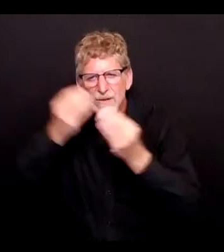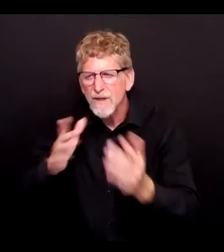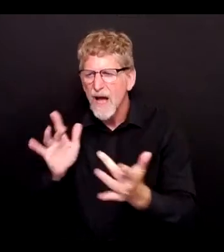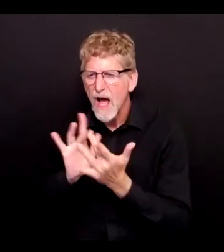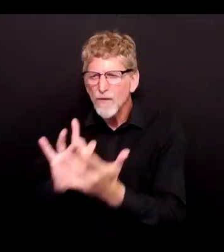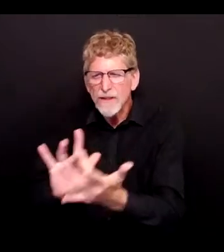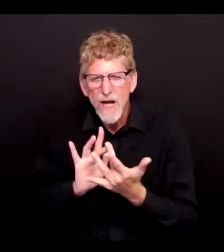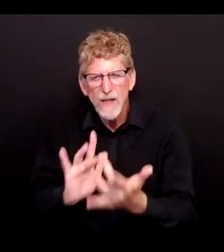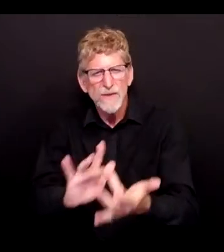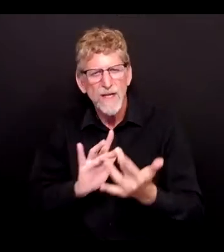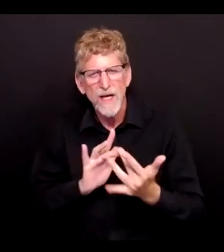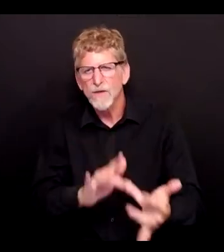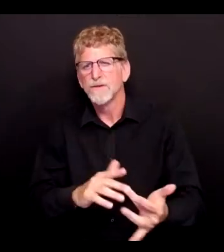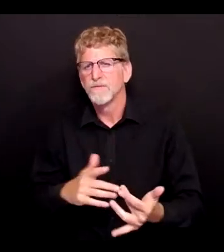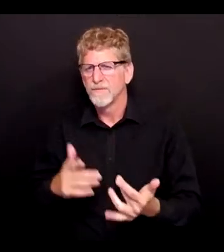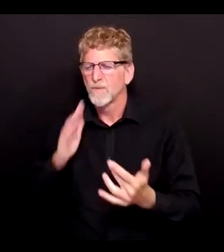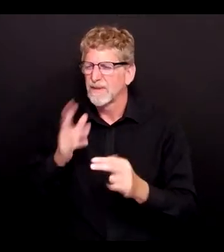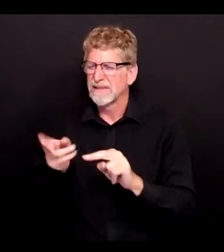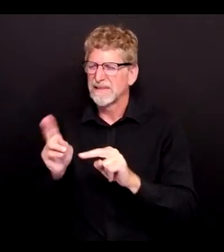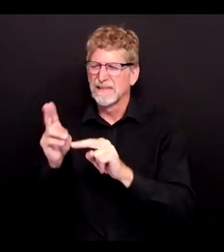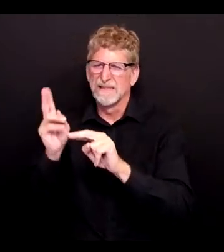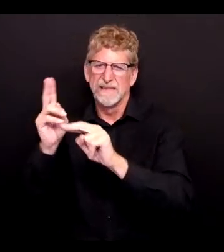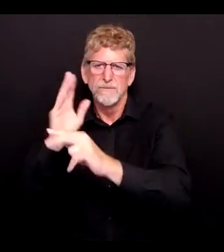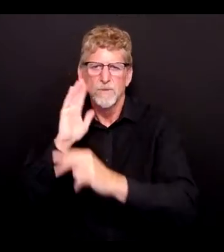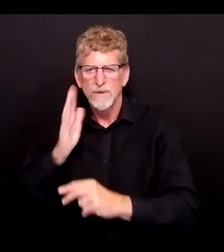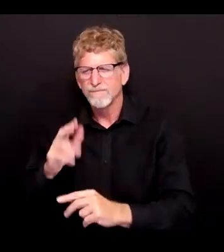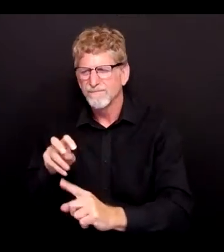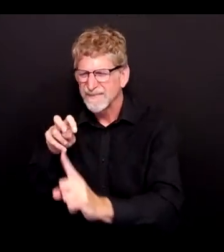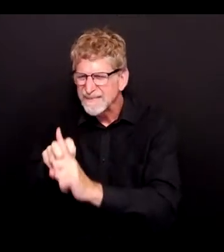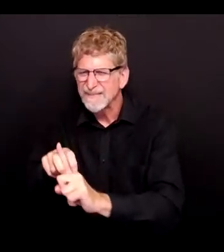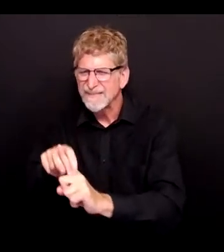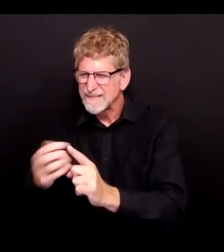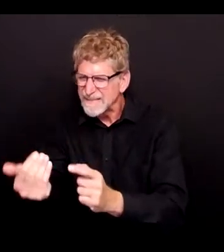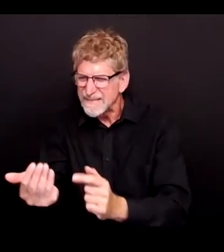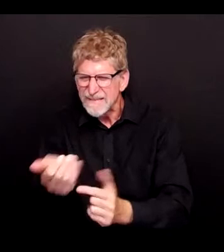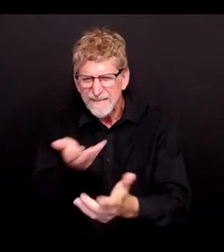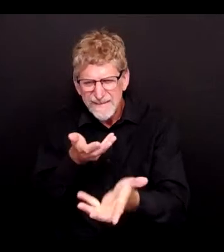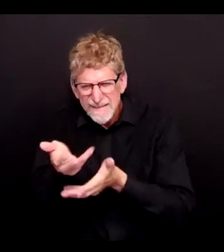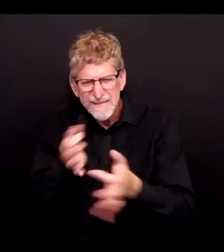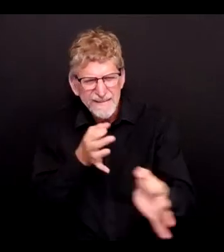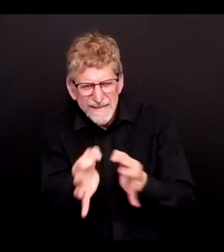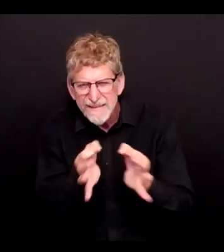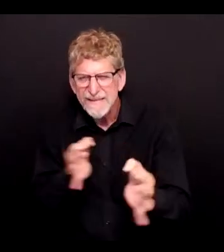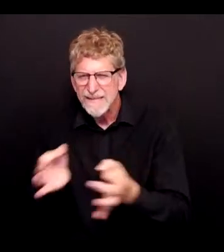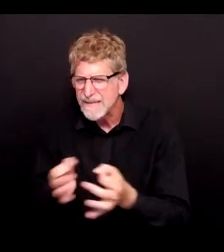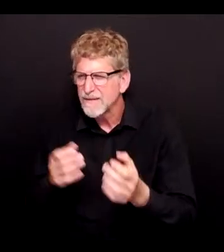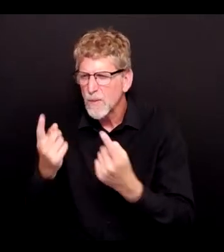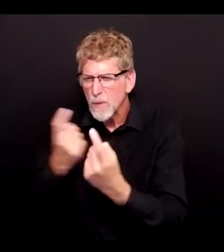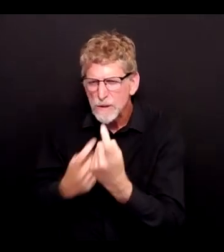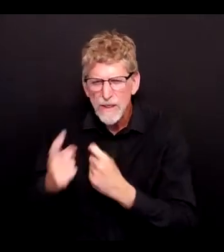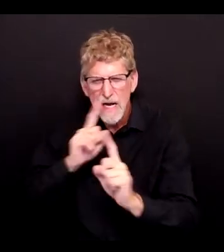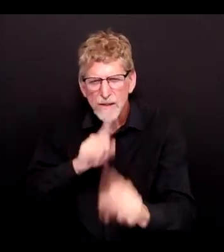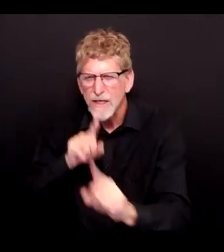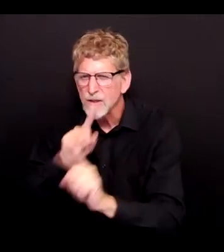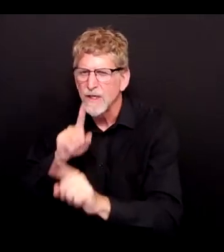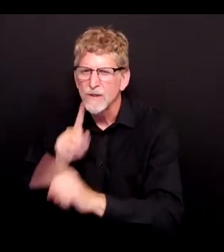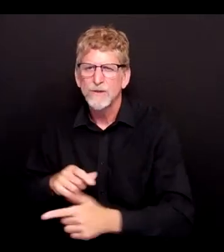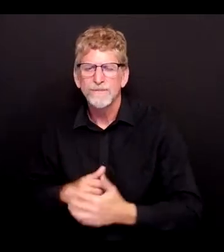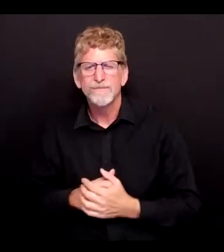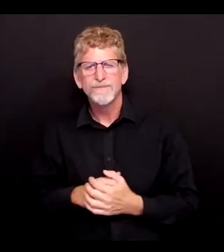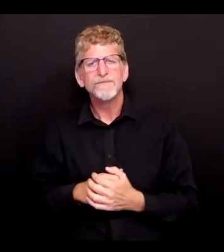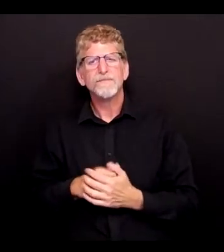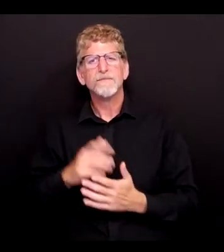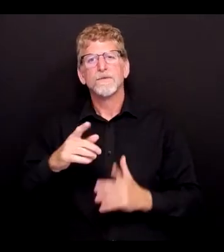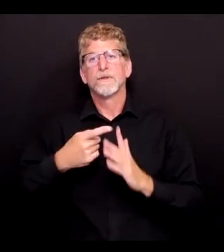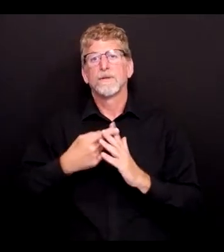first groups who were offered vaccine and polling that was done or interviewing surveys that were done suggested that